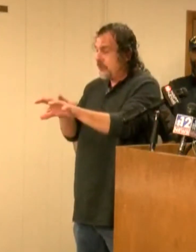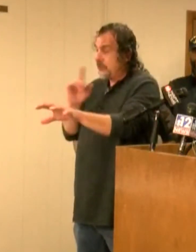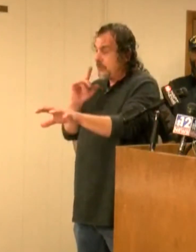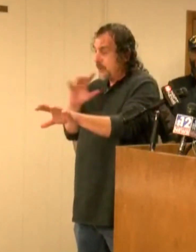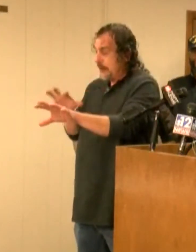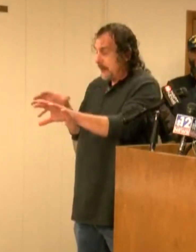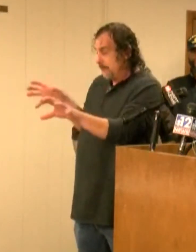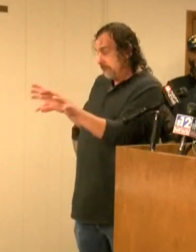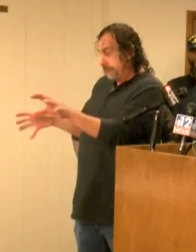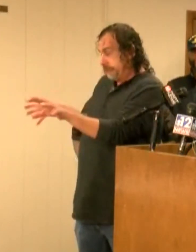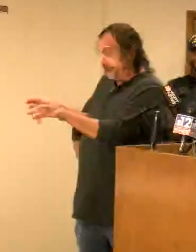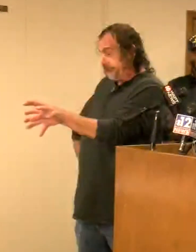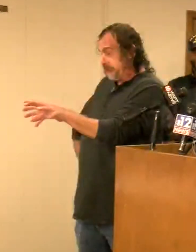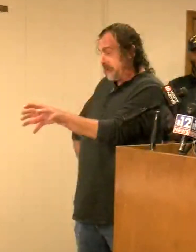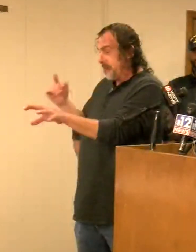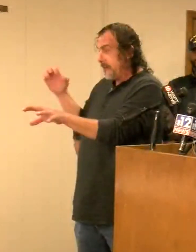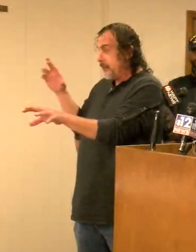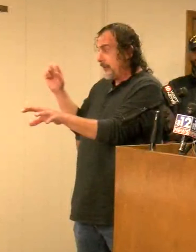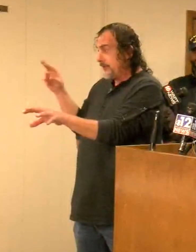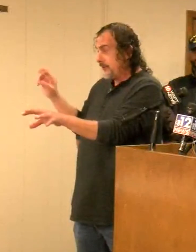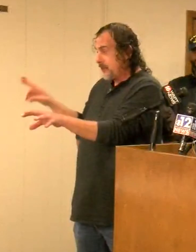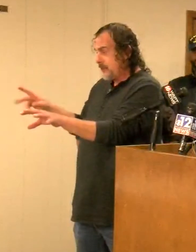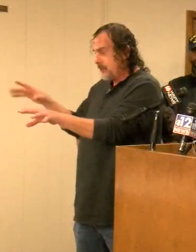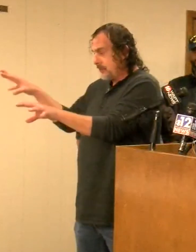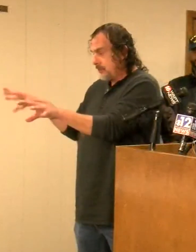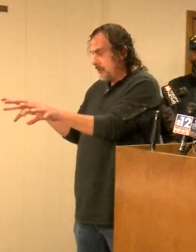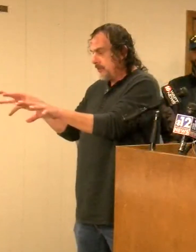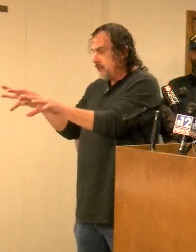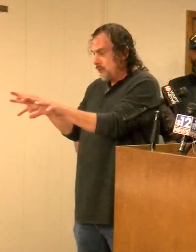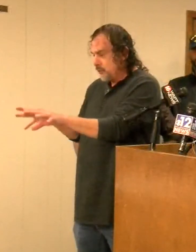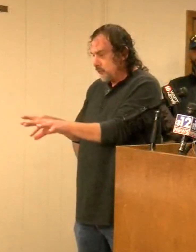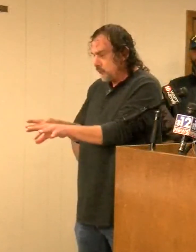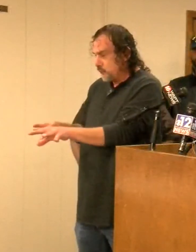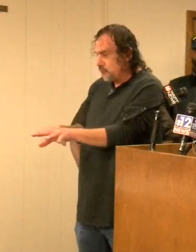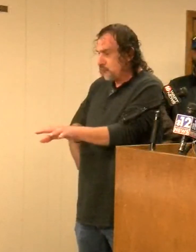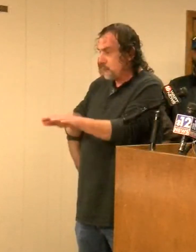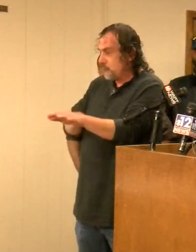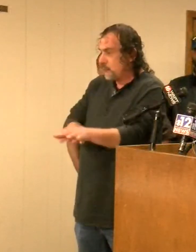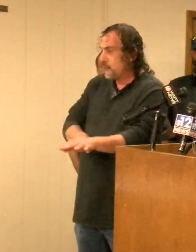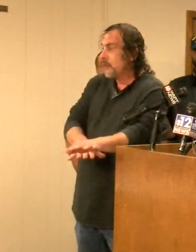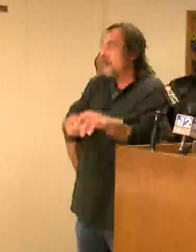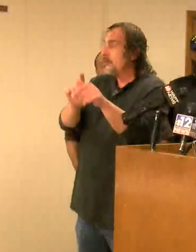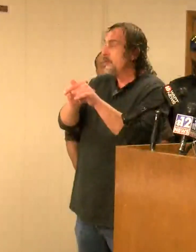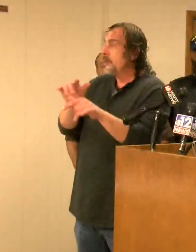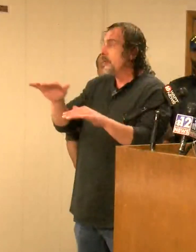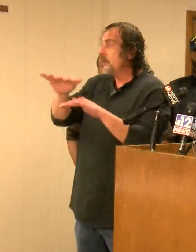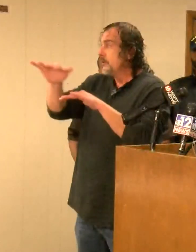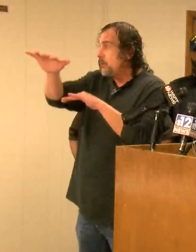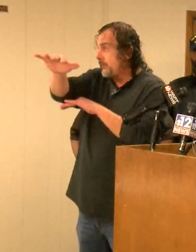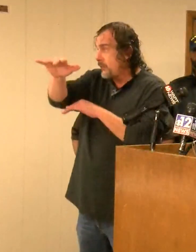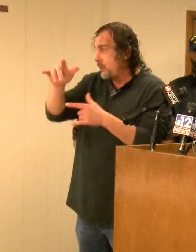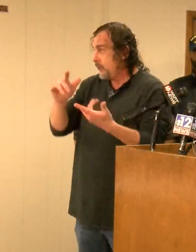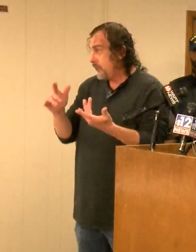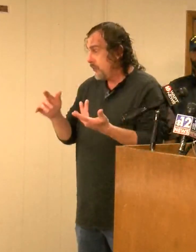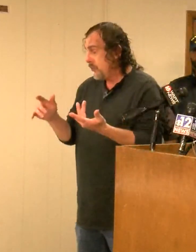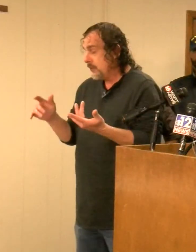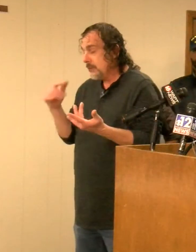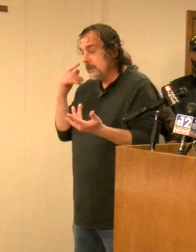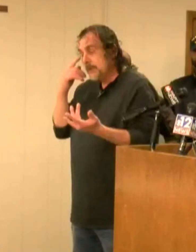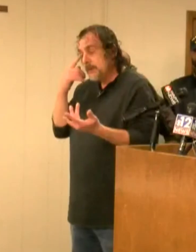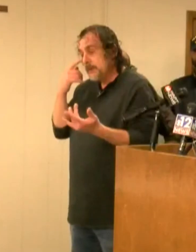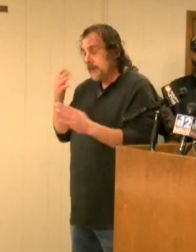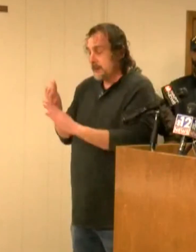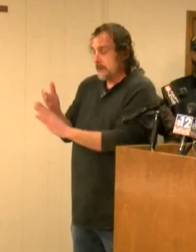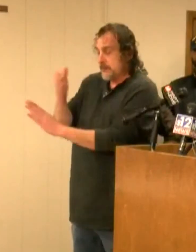storage that's come down from the reservoir there to actually drain out from up above